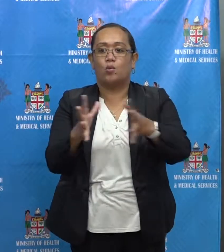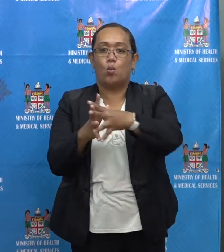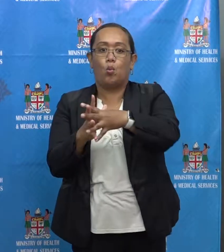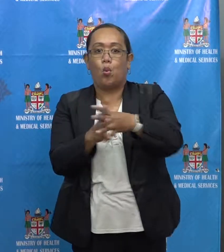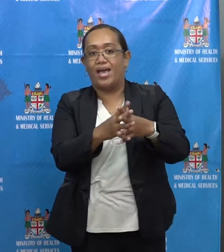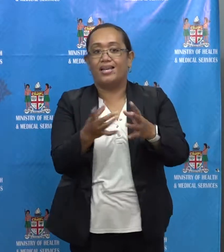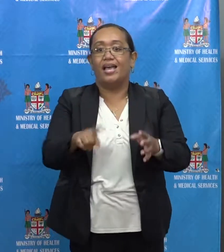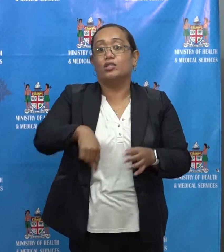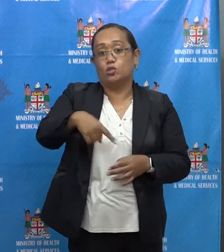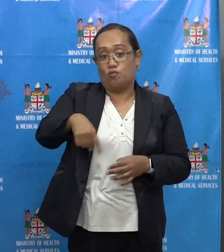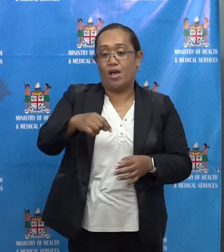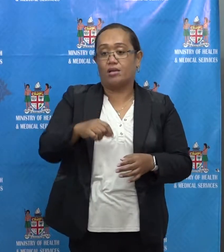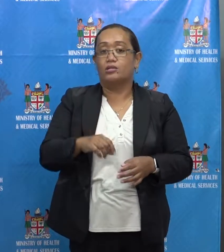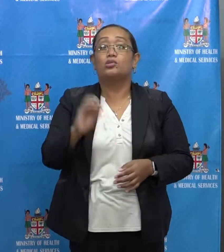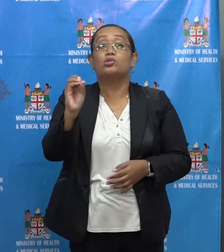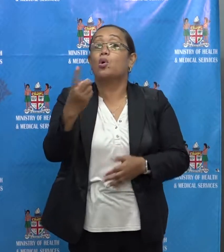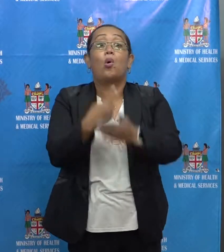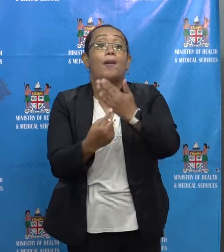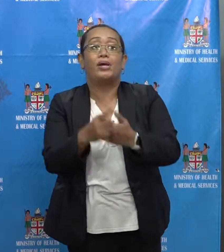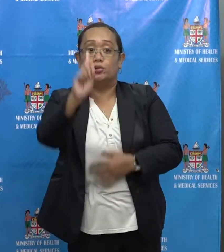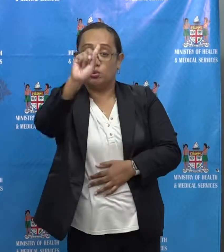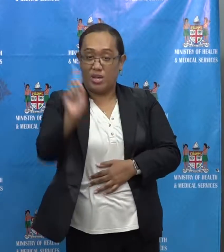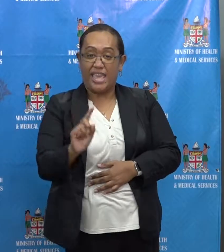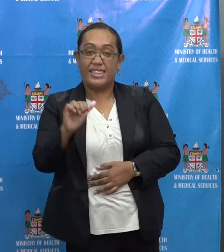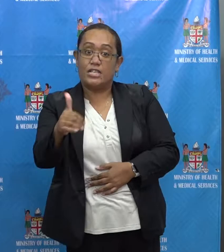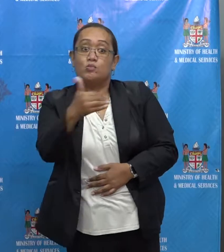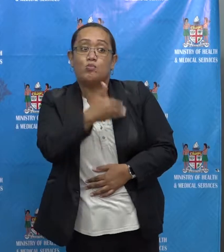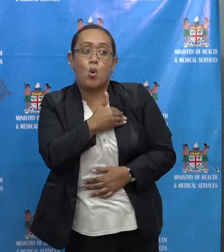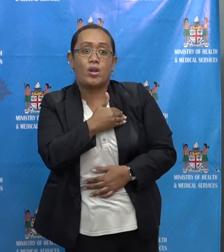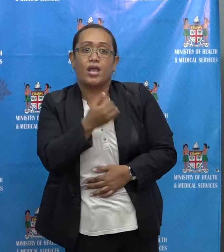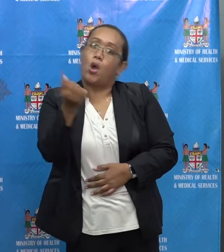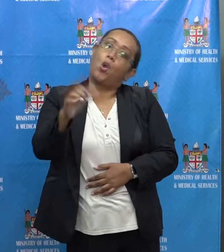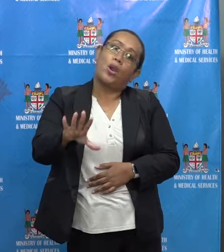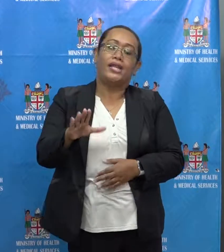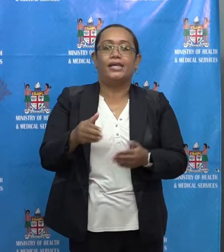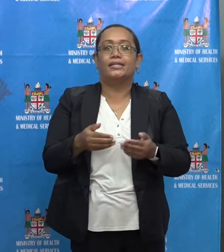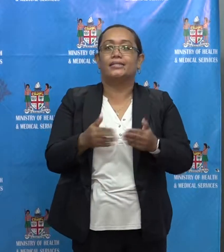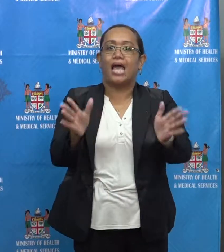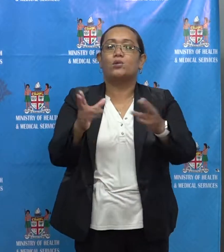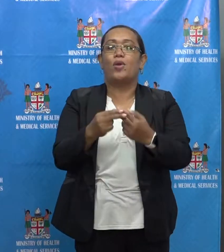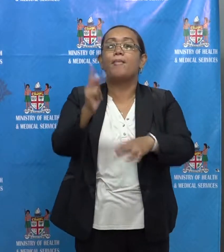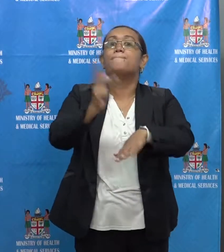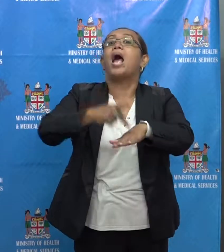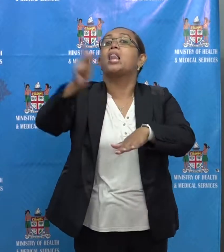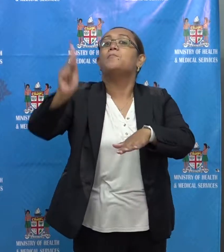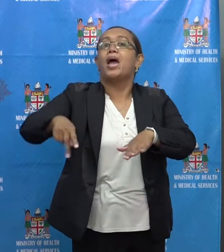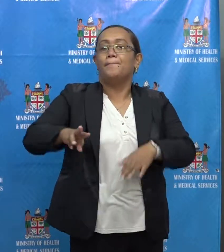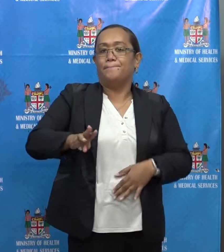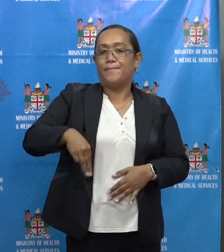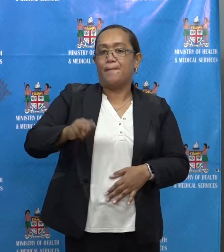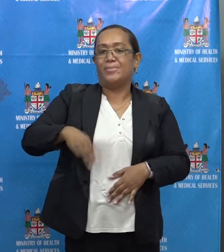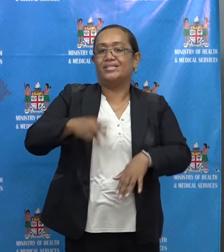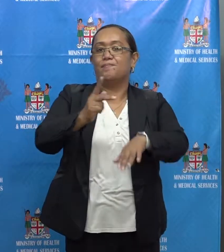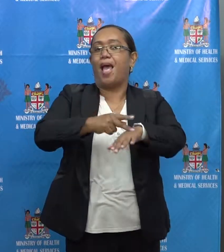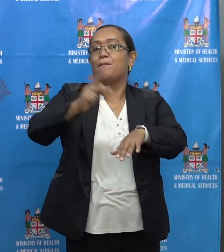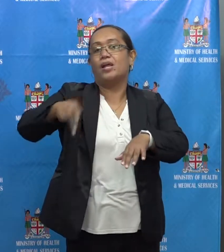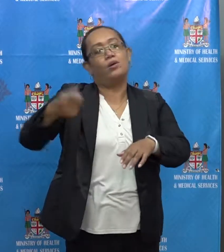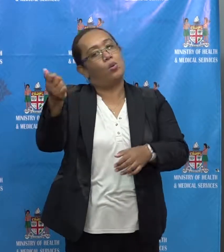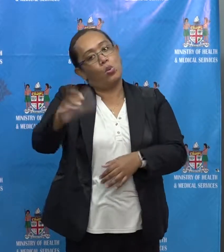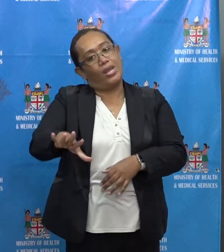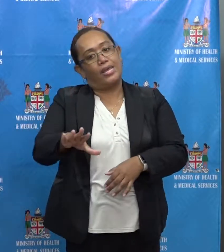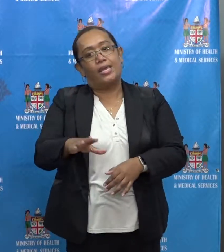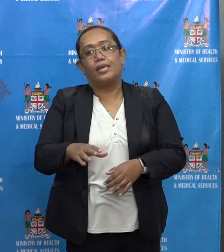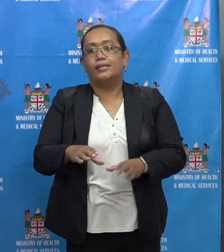As of this morning, we began administering vaccines to parliamentary staff and members of parliament. Members